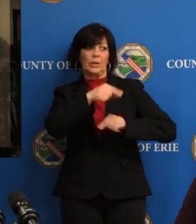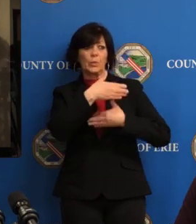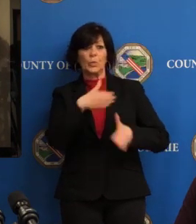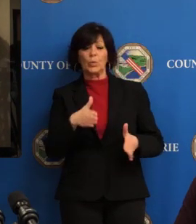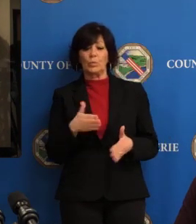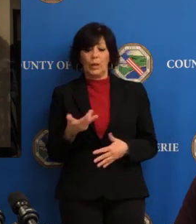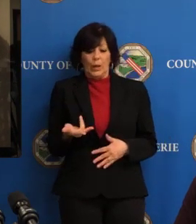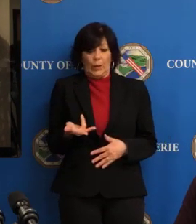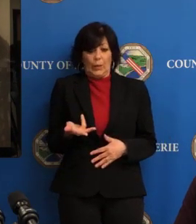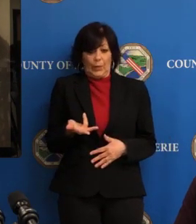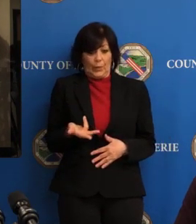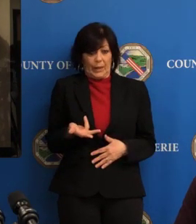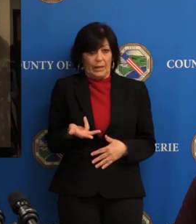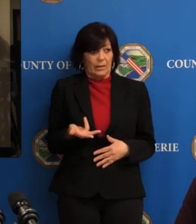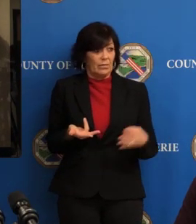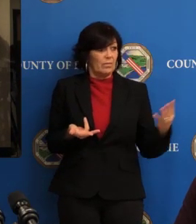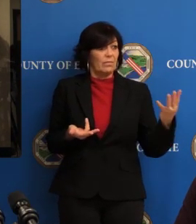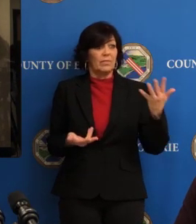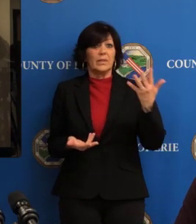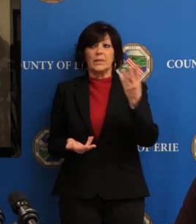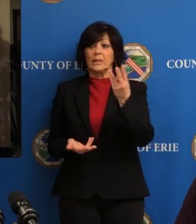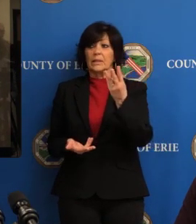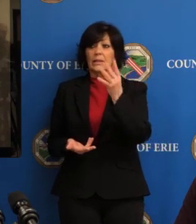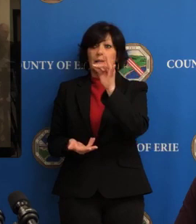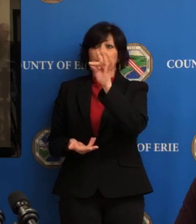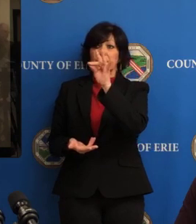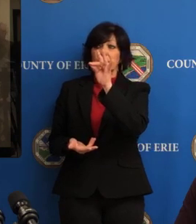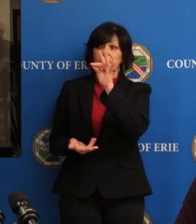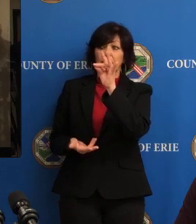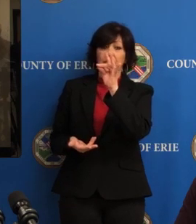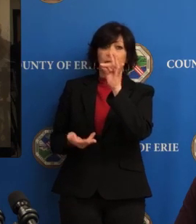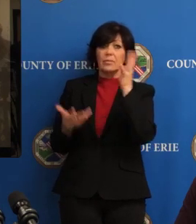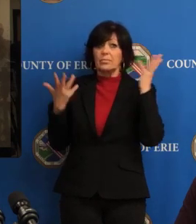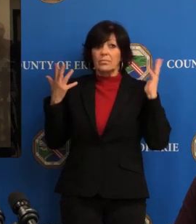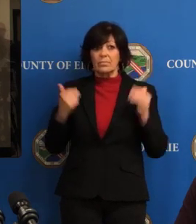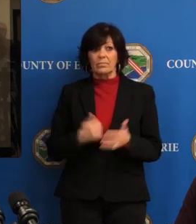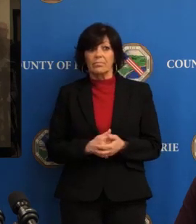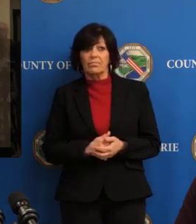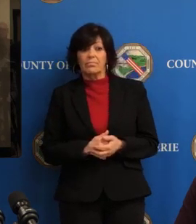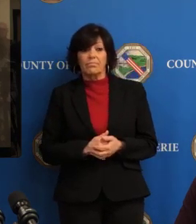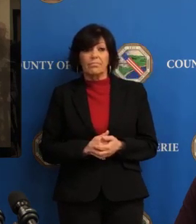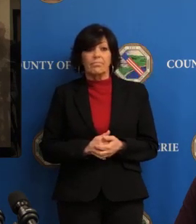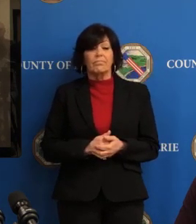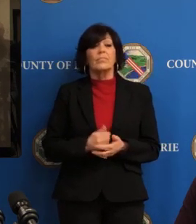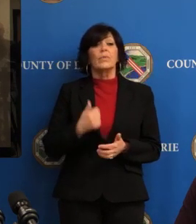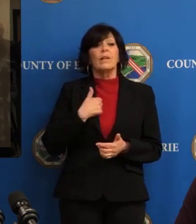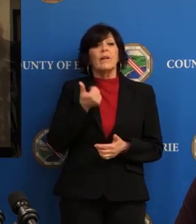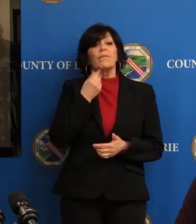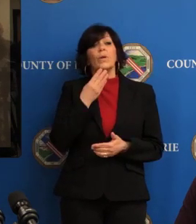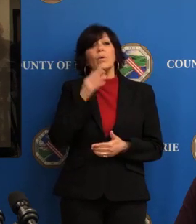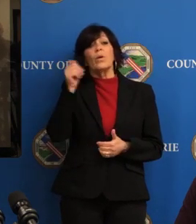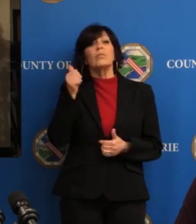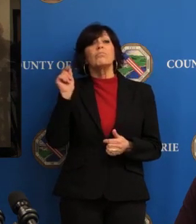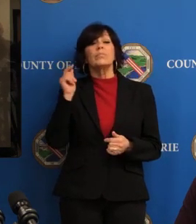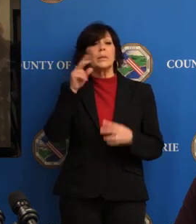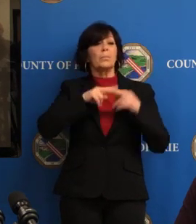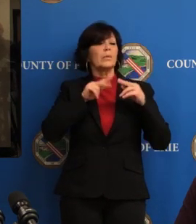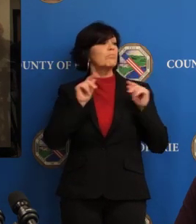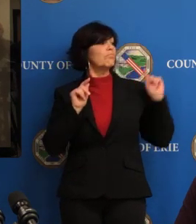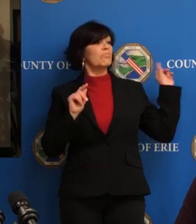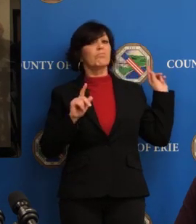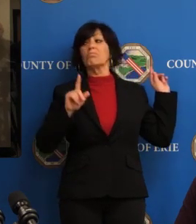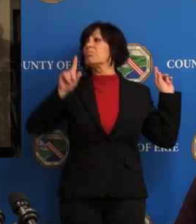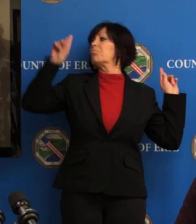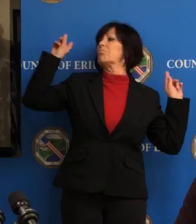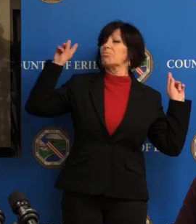3 right here, 4, 5, 6, 7, 8, 9, 10. We have a few others scattered out. Our Deputy